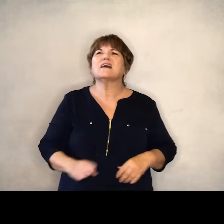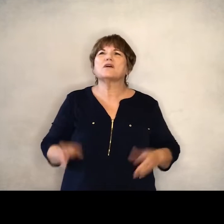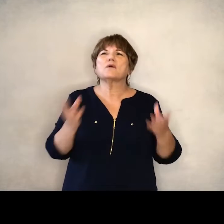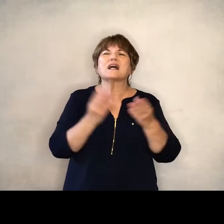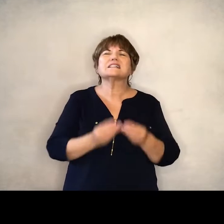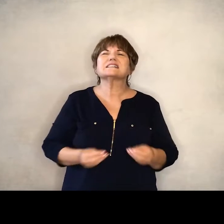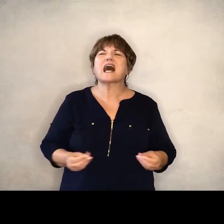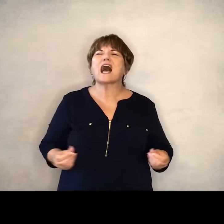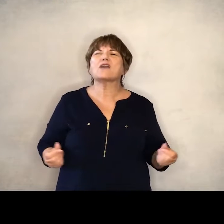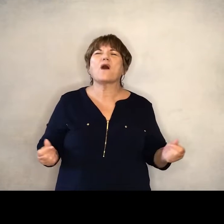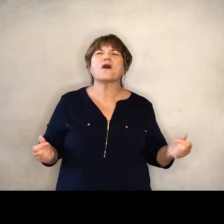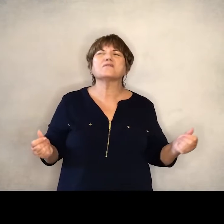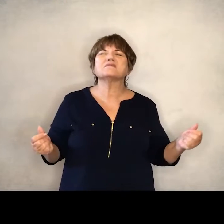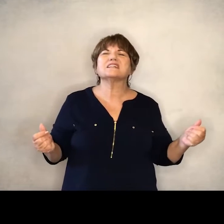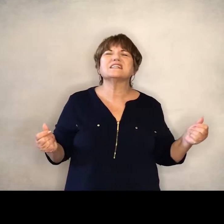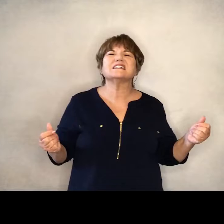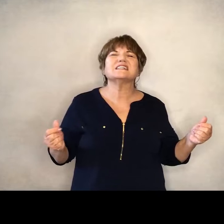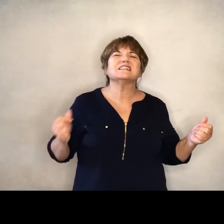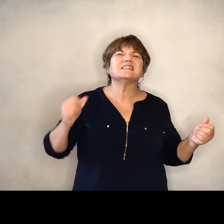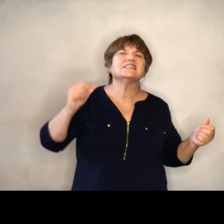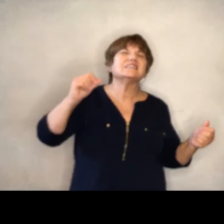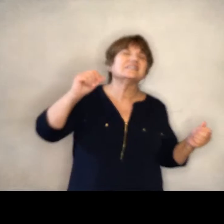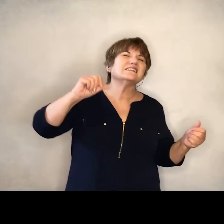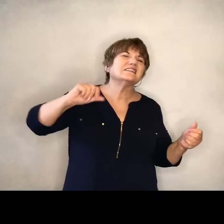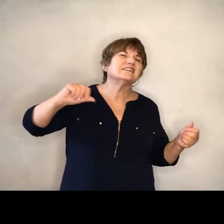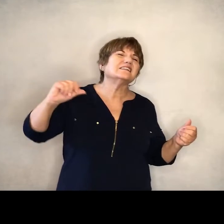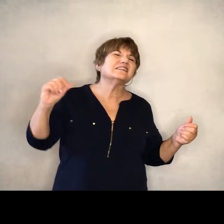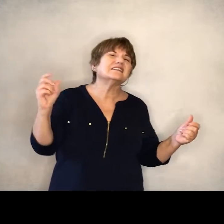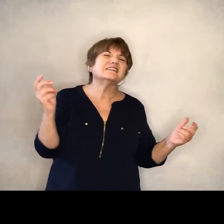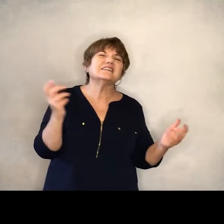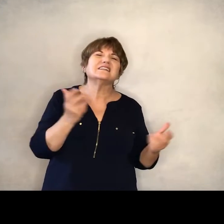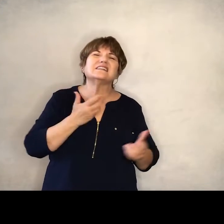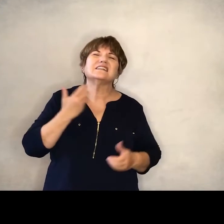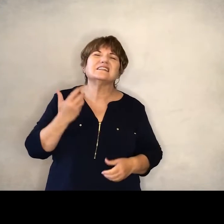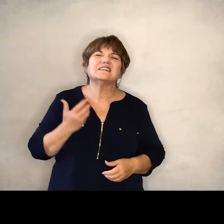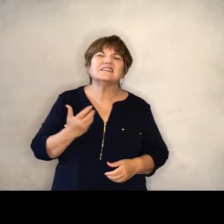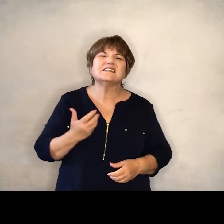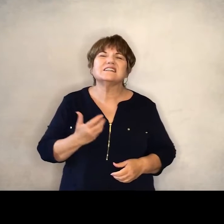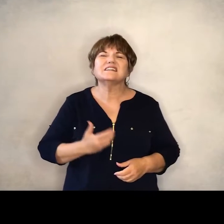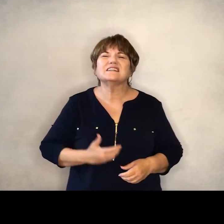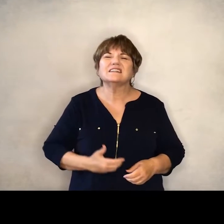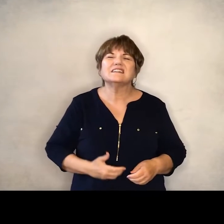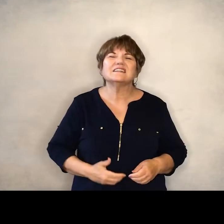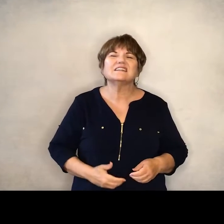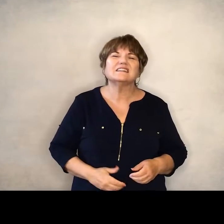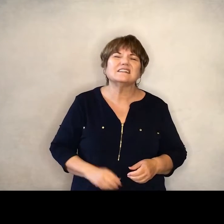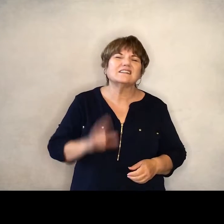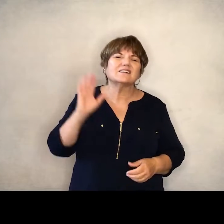Thank you.